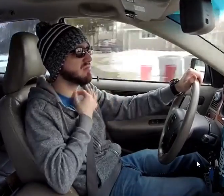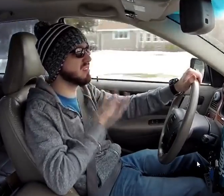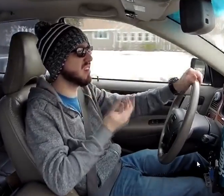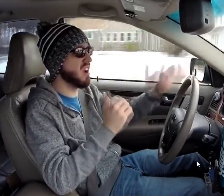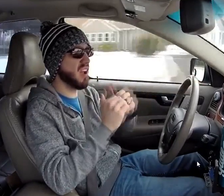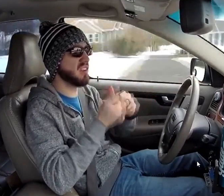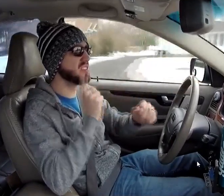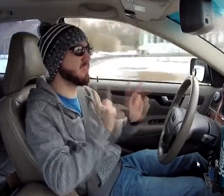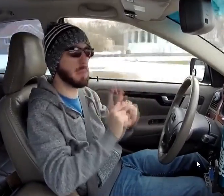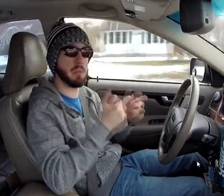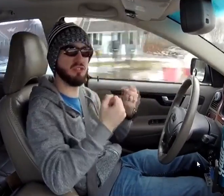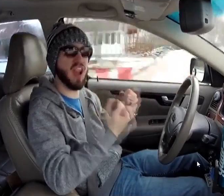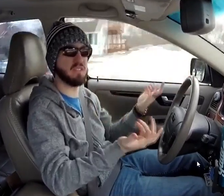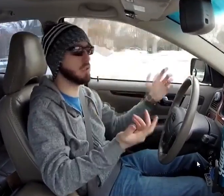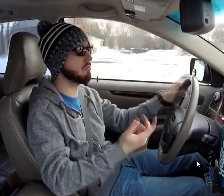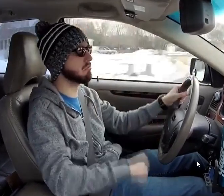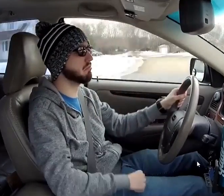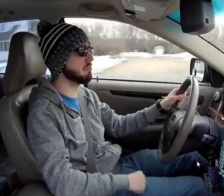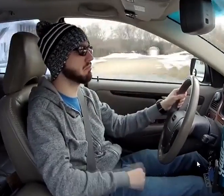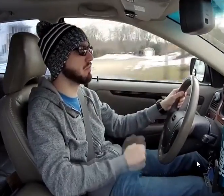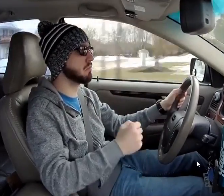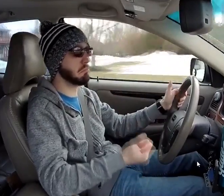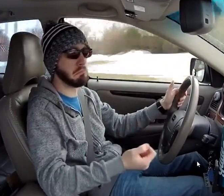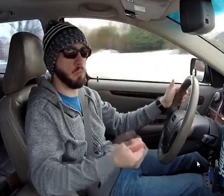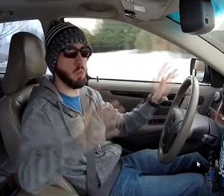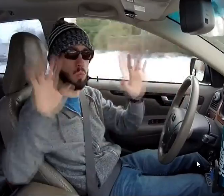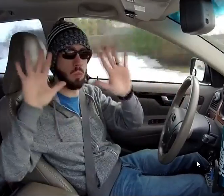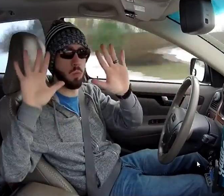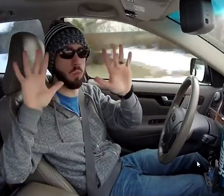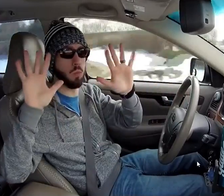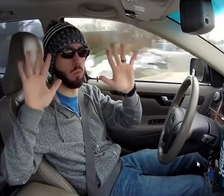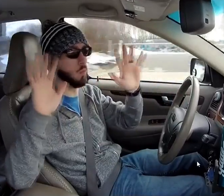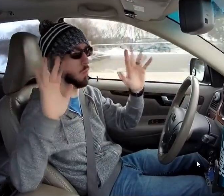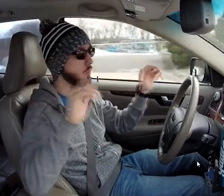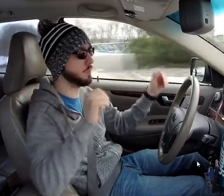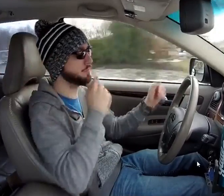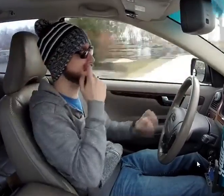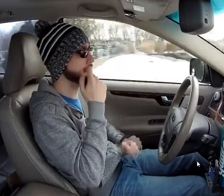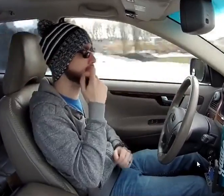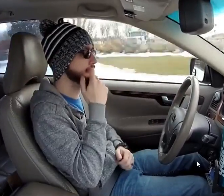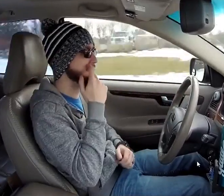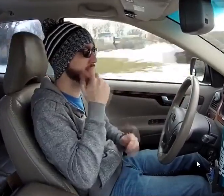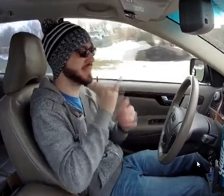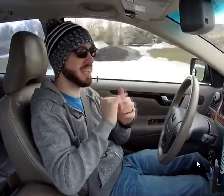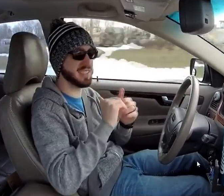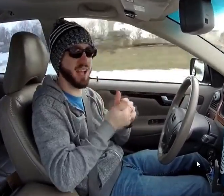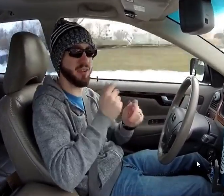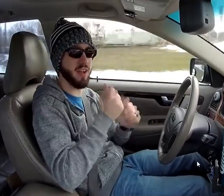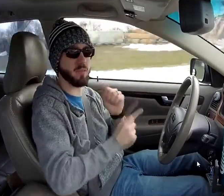Because I know that a lot of people are curious as to how deaf people drive and, you know, just kind of do